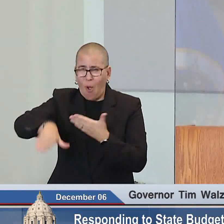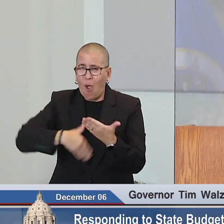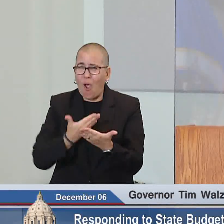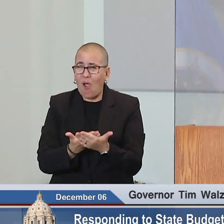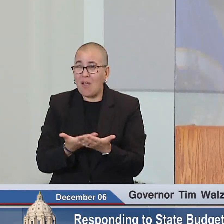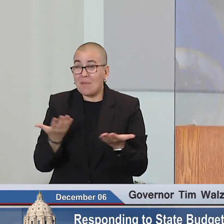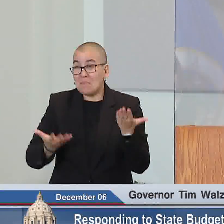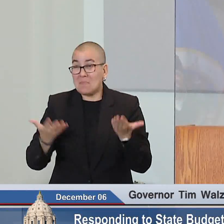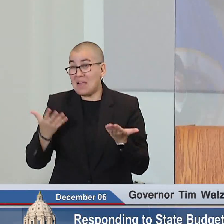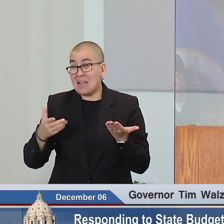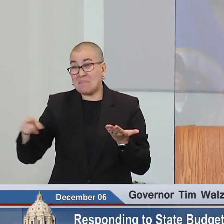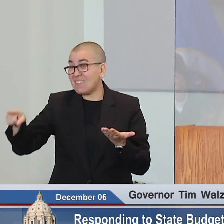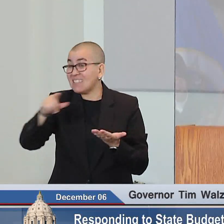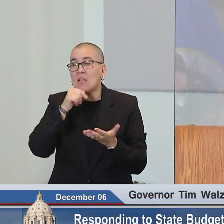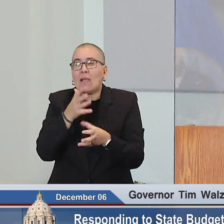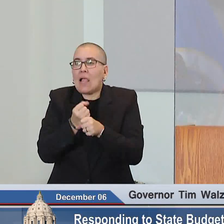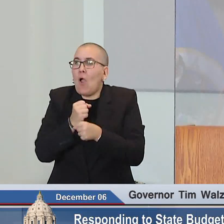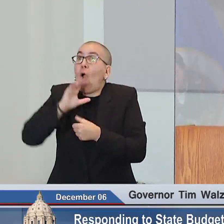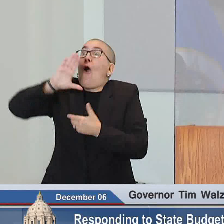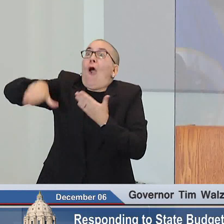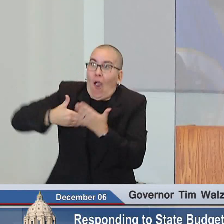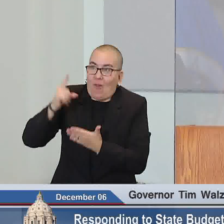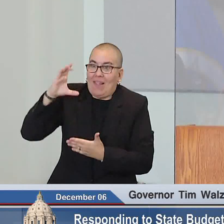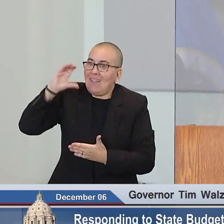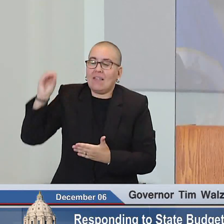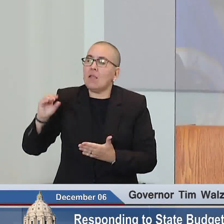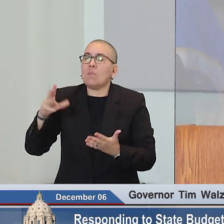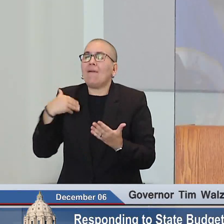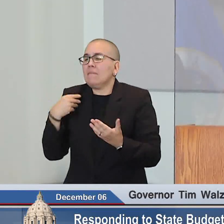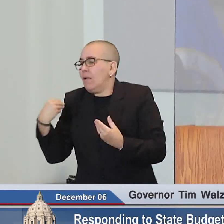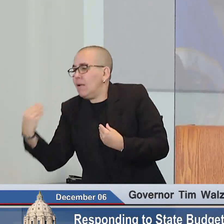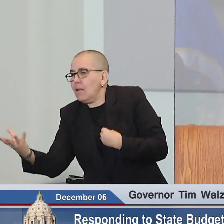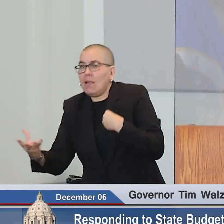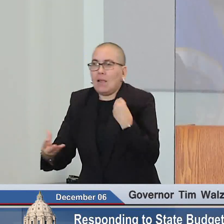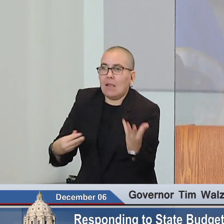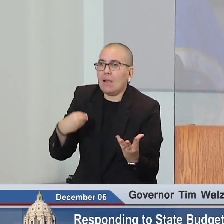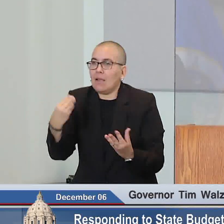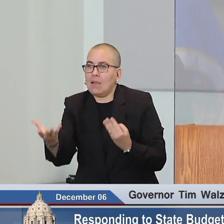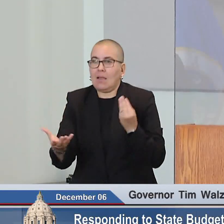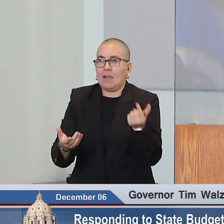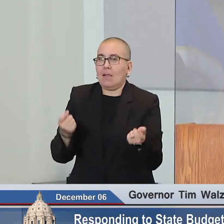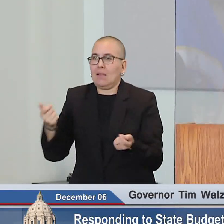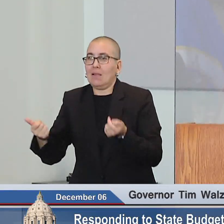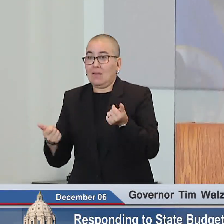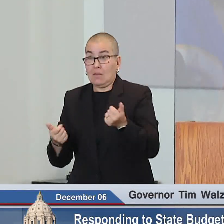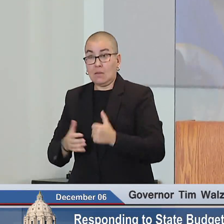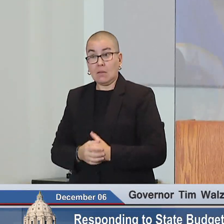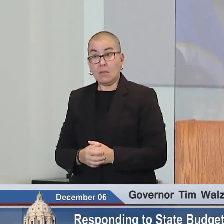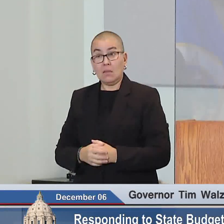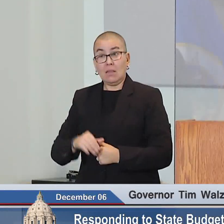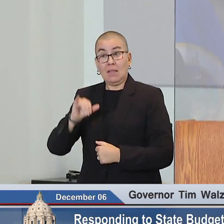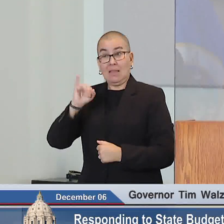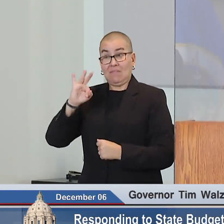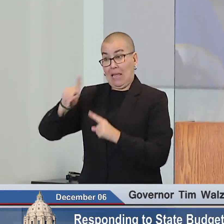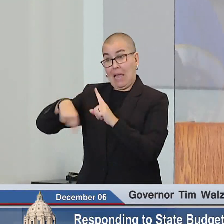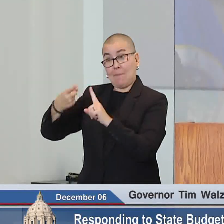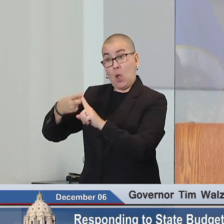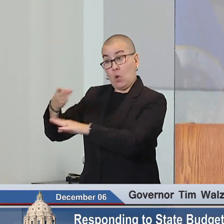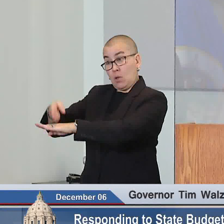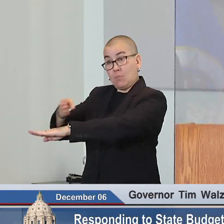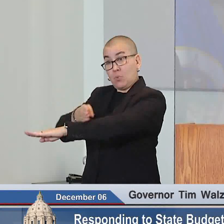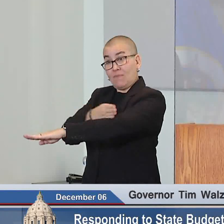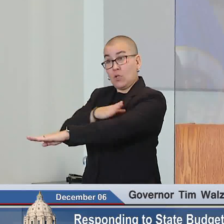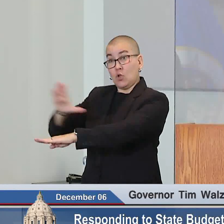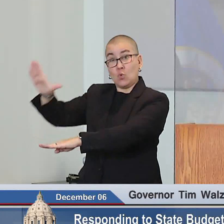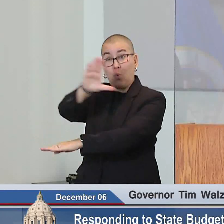certainly the capacity here to provide all of those things. And if it's about improving the lives of Minnesotans and putting our state in